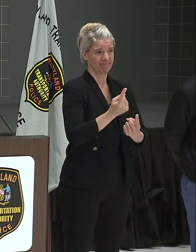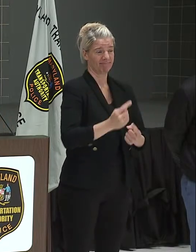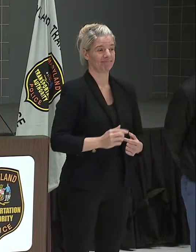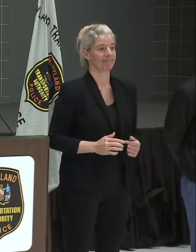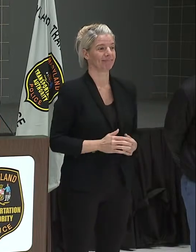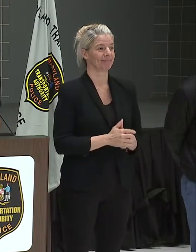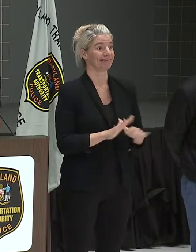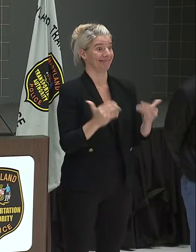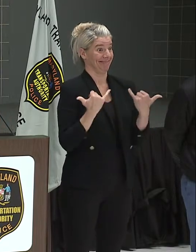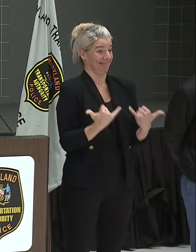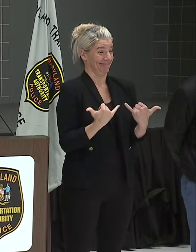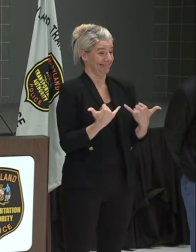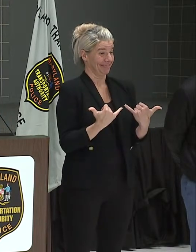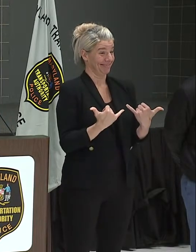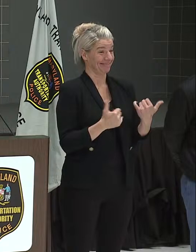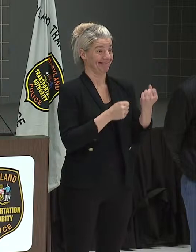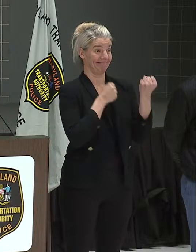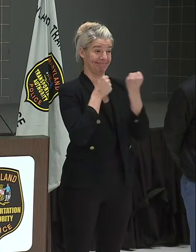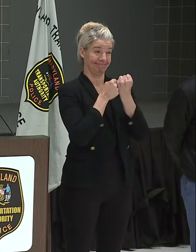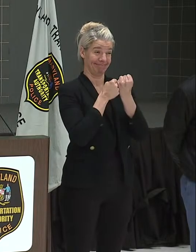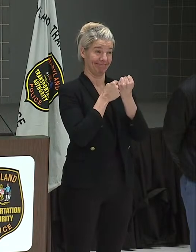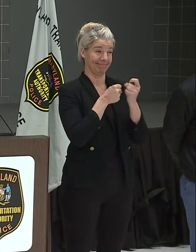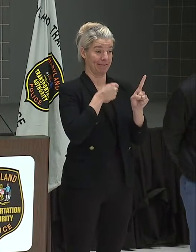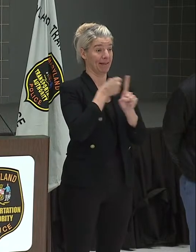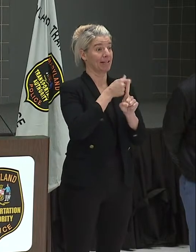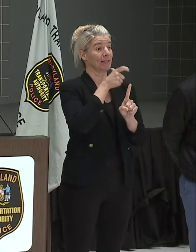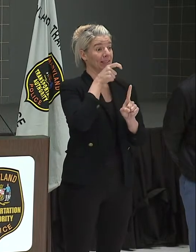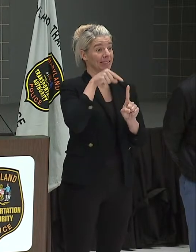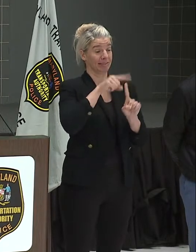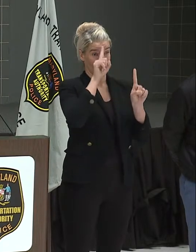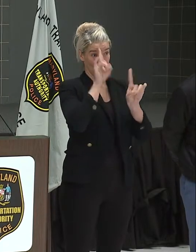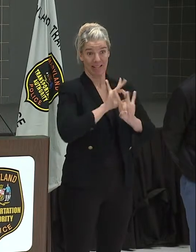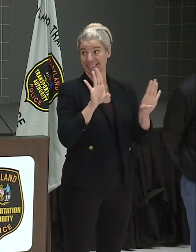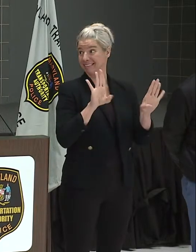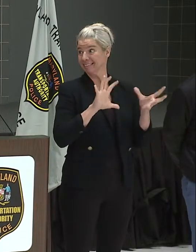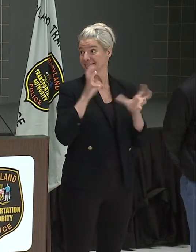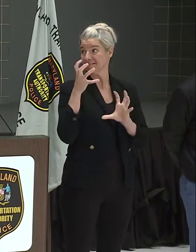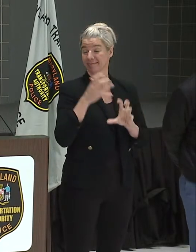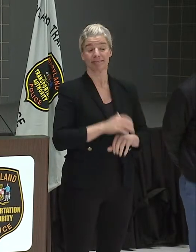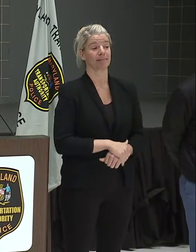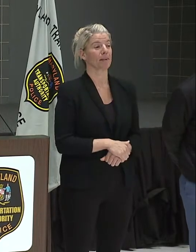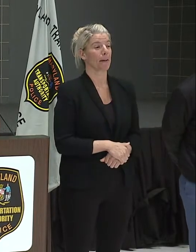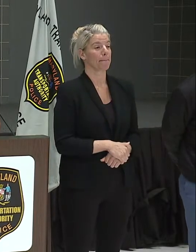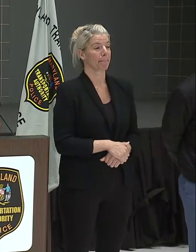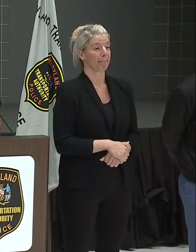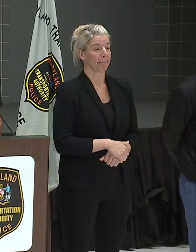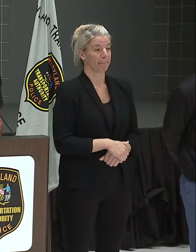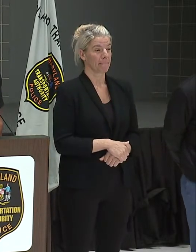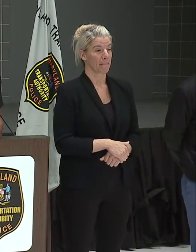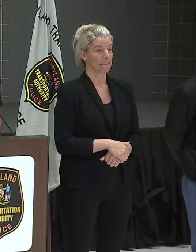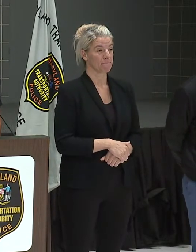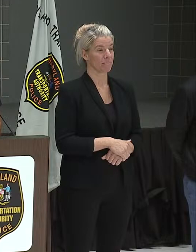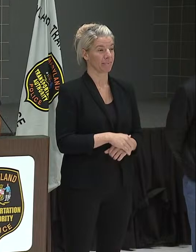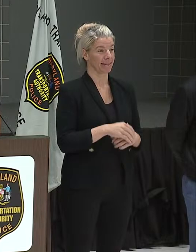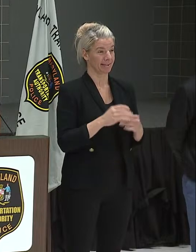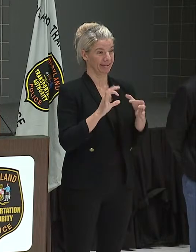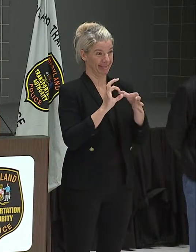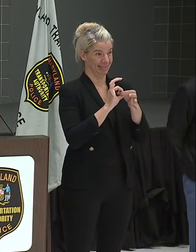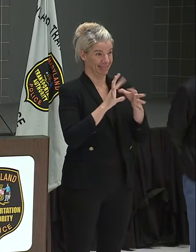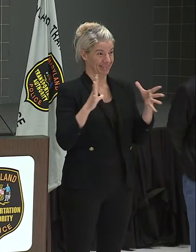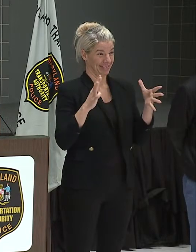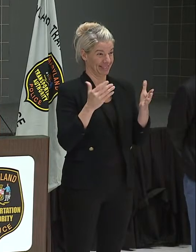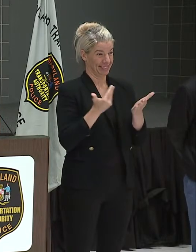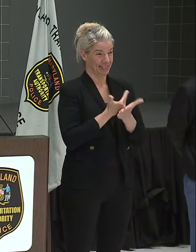Now, on supporting those who have been affected by this crisis. On Tuesday, I discussed the launch of our new worker